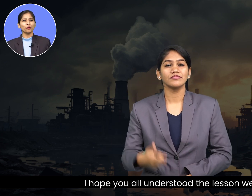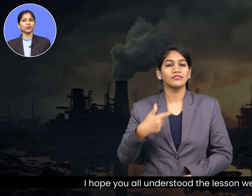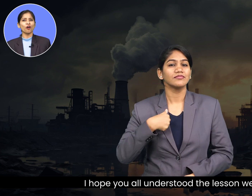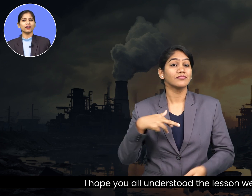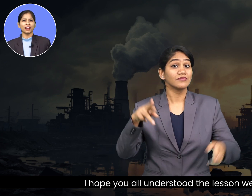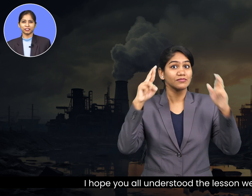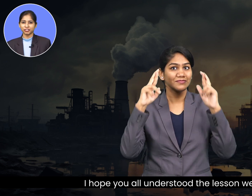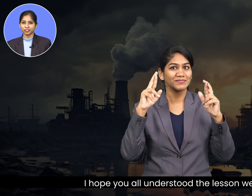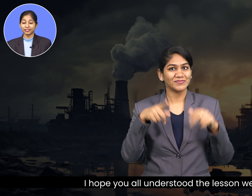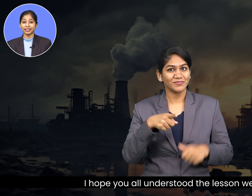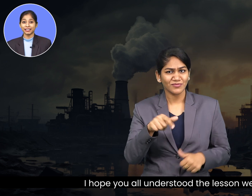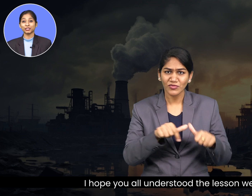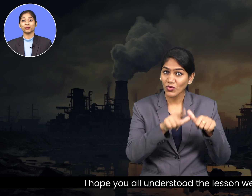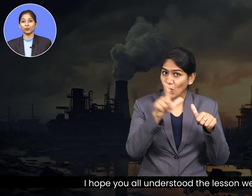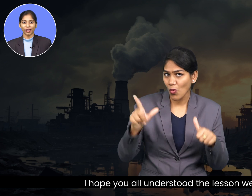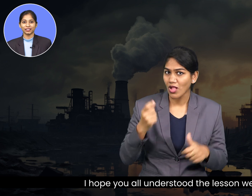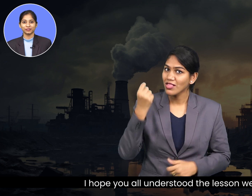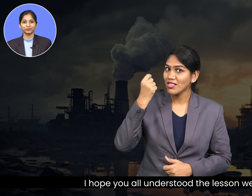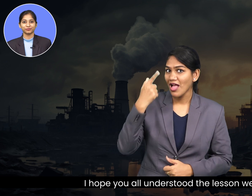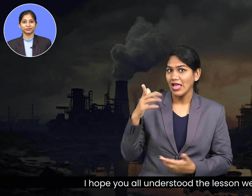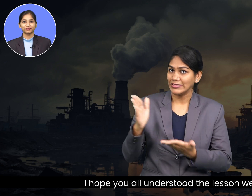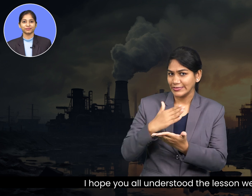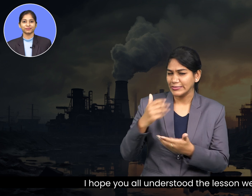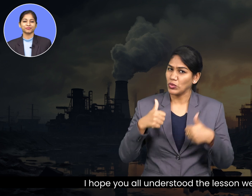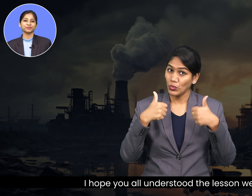I hope you all understood the lesson well.